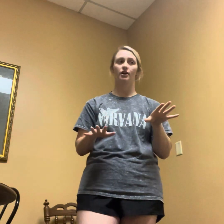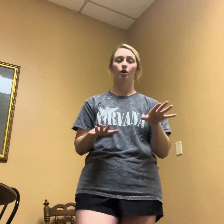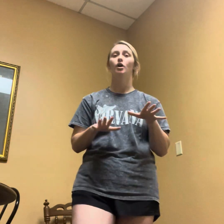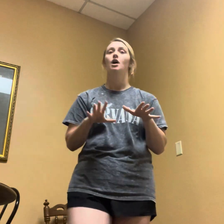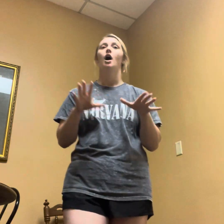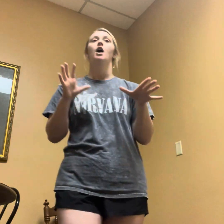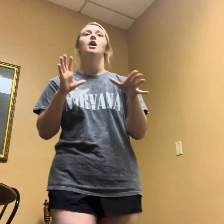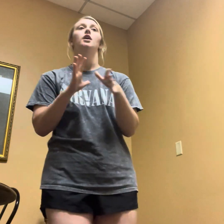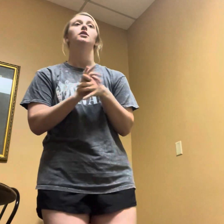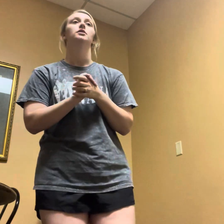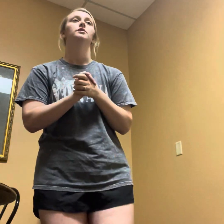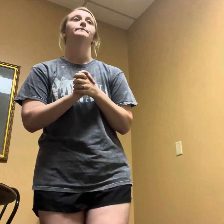all.